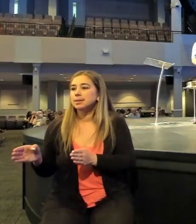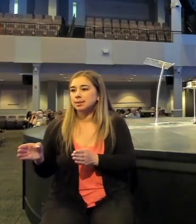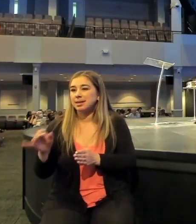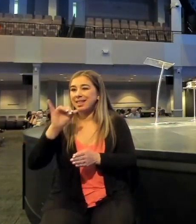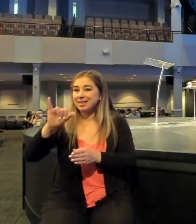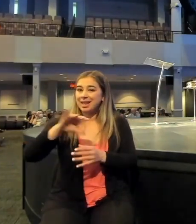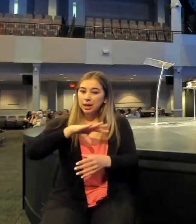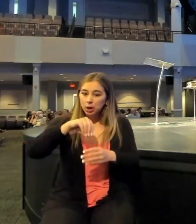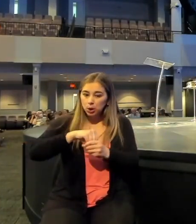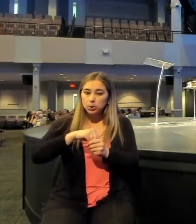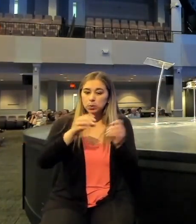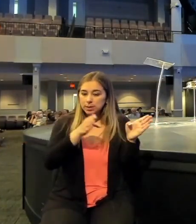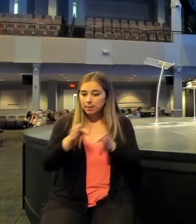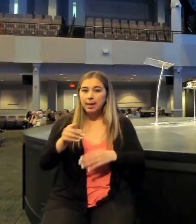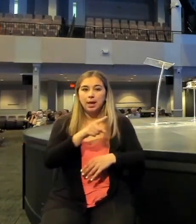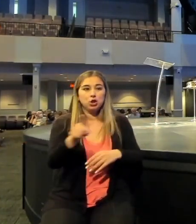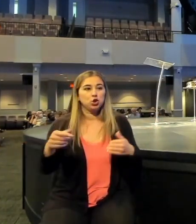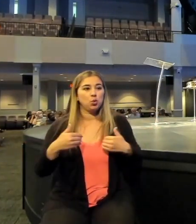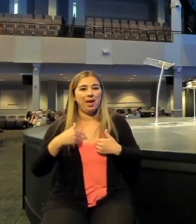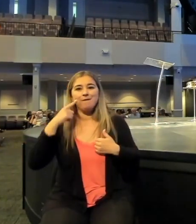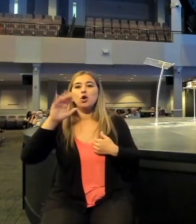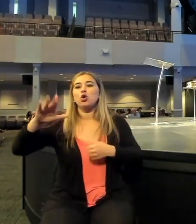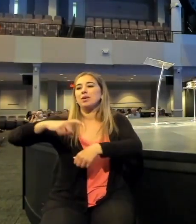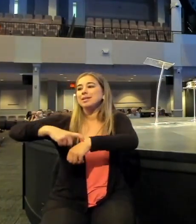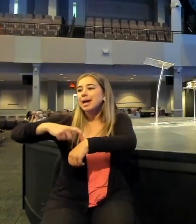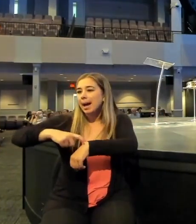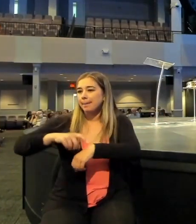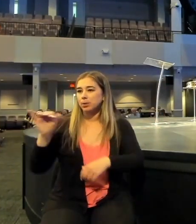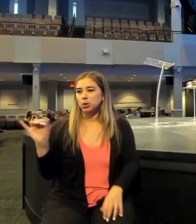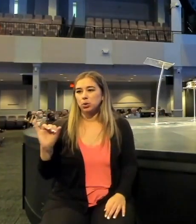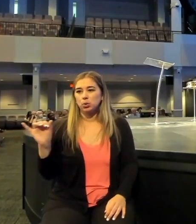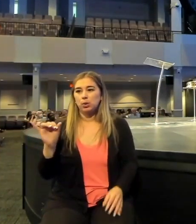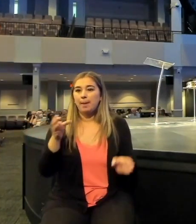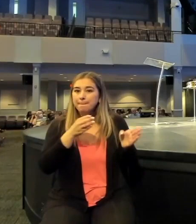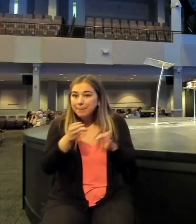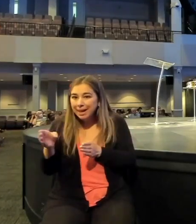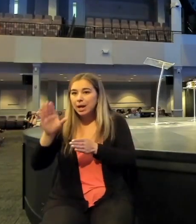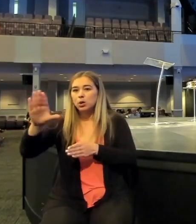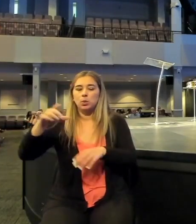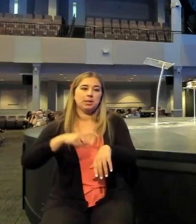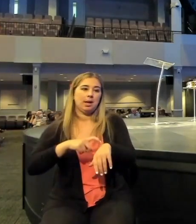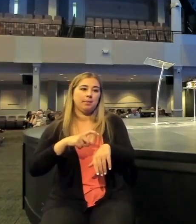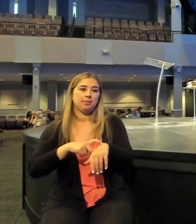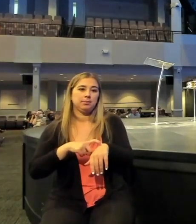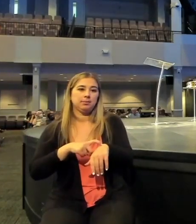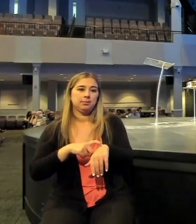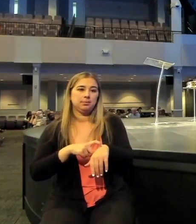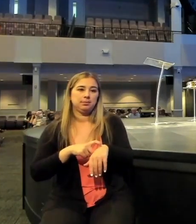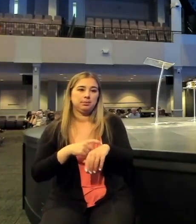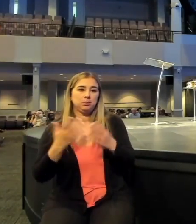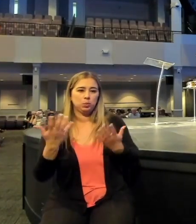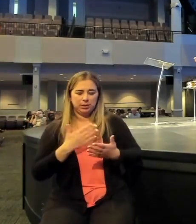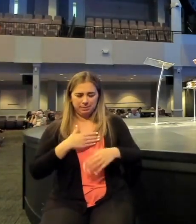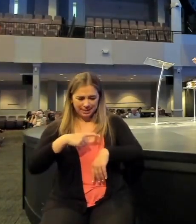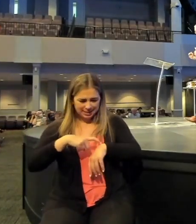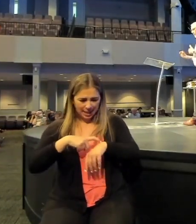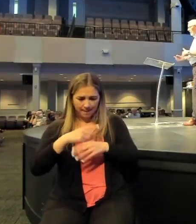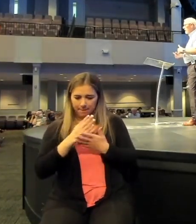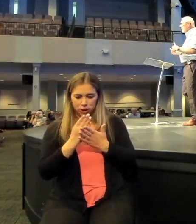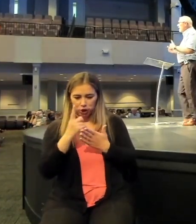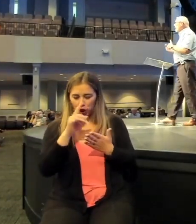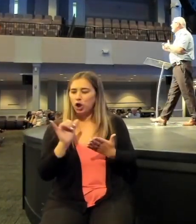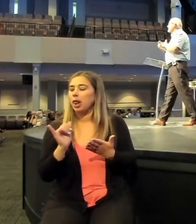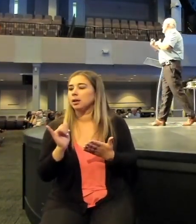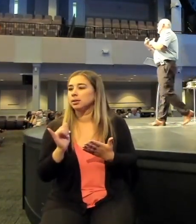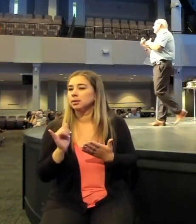That includes the plans that you have for your time. Okay, plan your time. What's my time budget look like? How am I